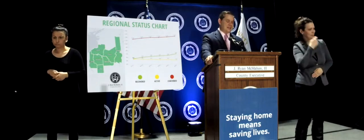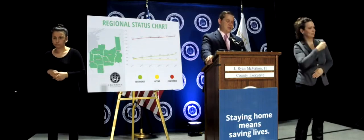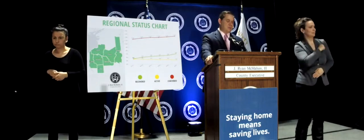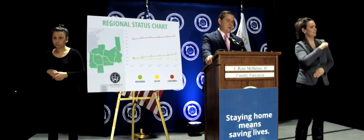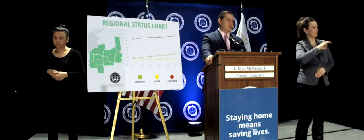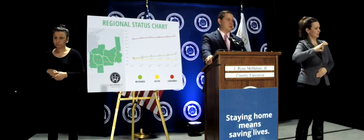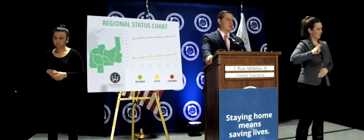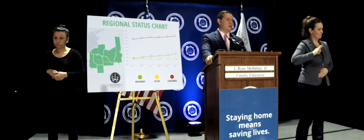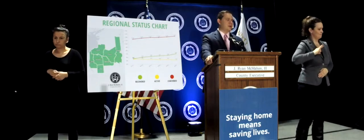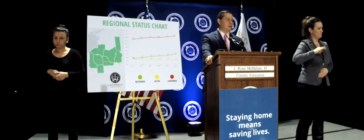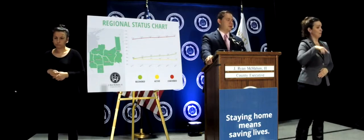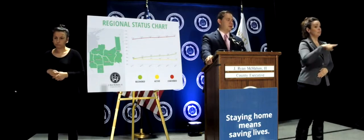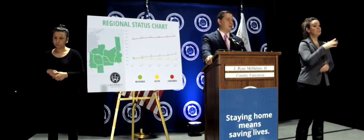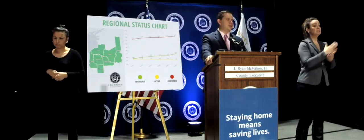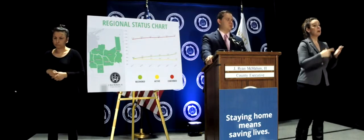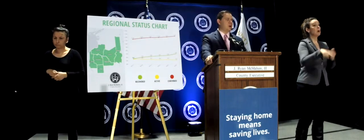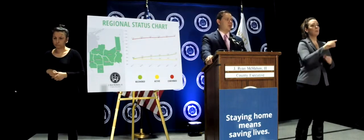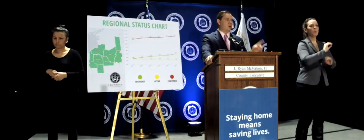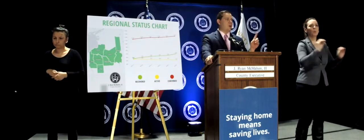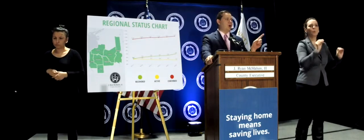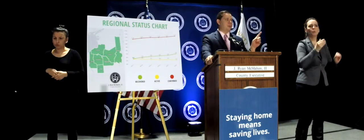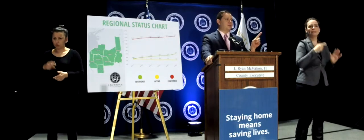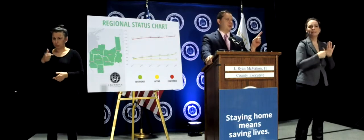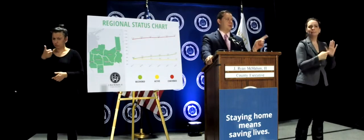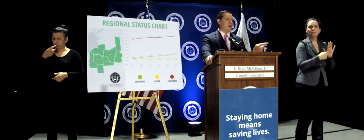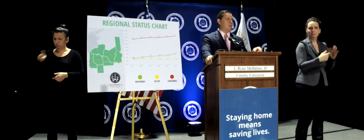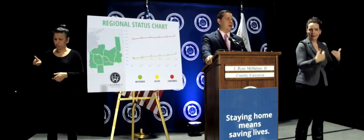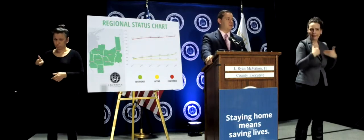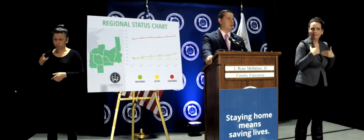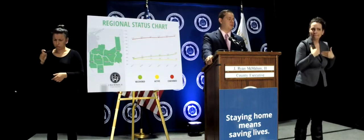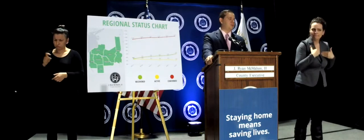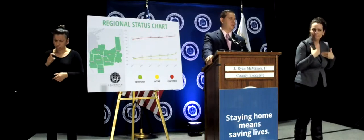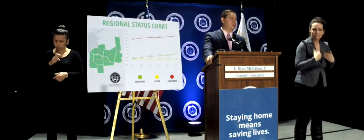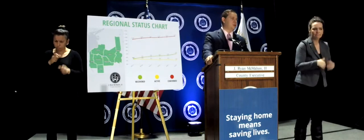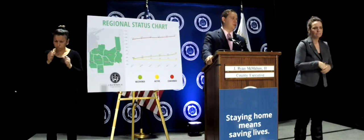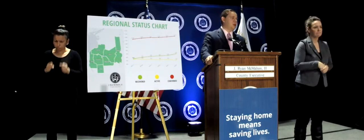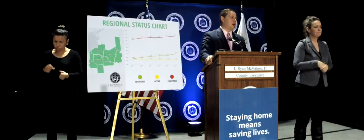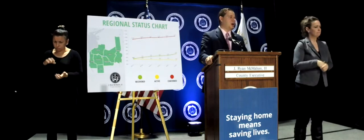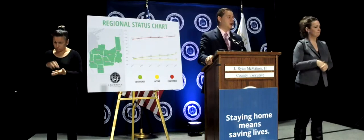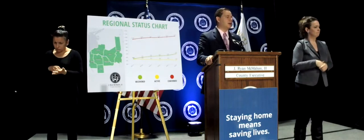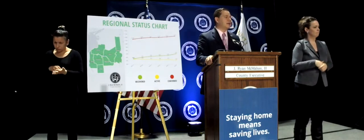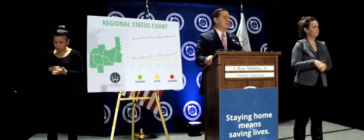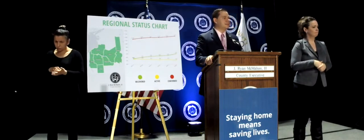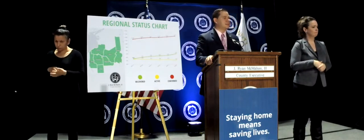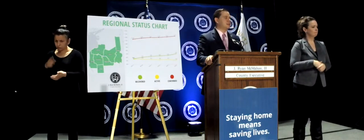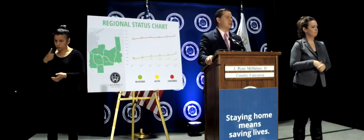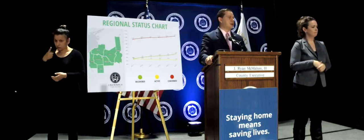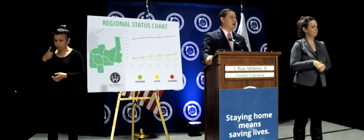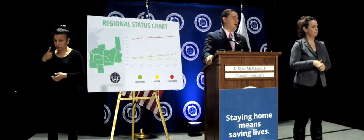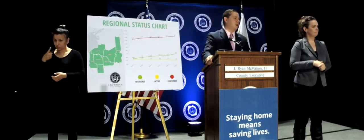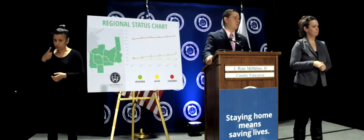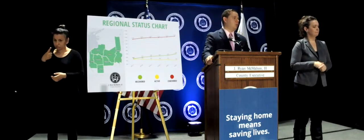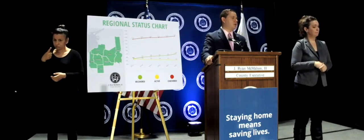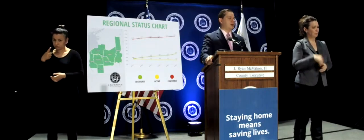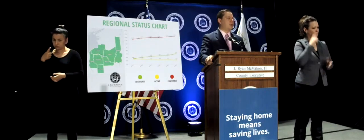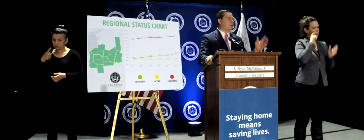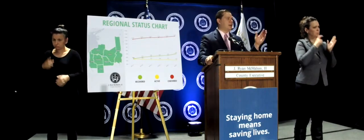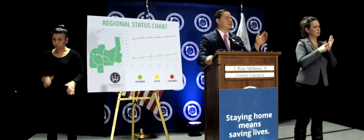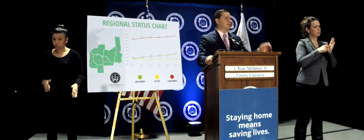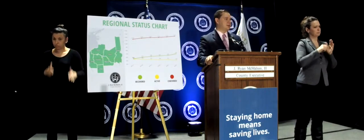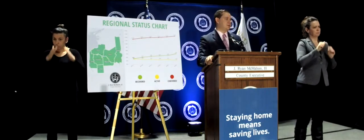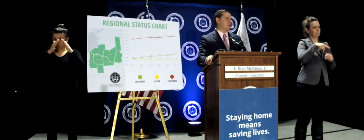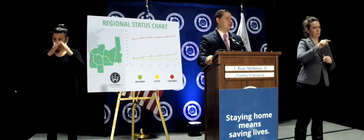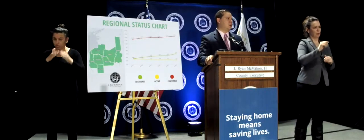I think there's at least one other apartment type complex that we've seen cases, more than a